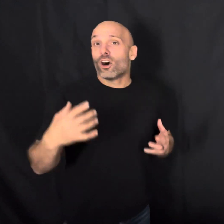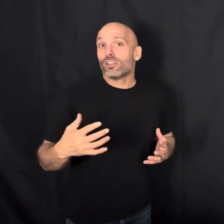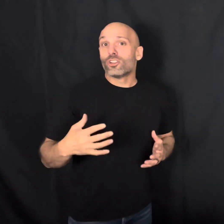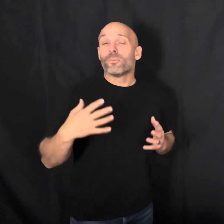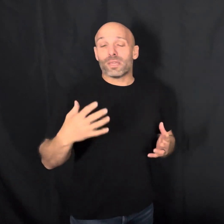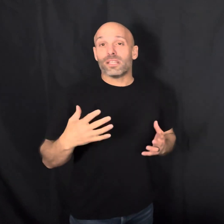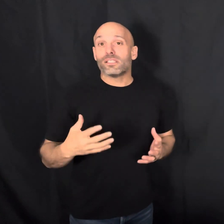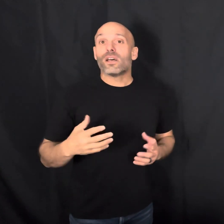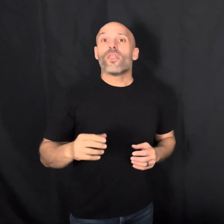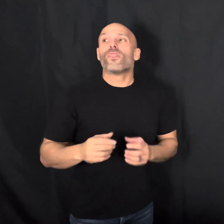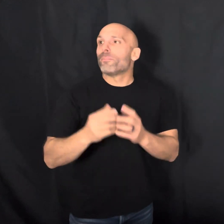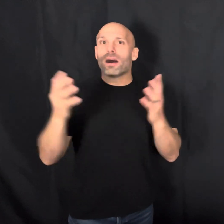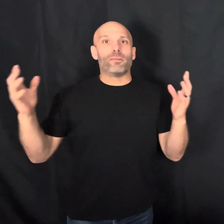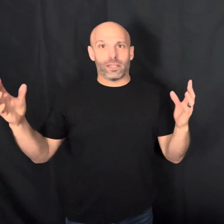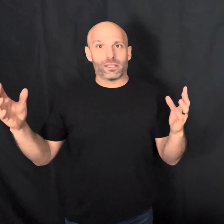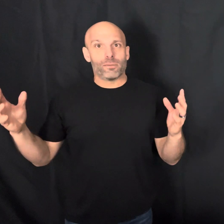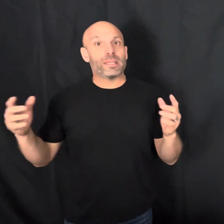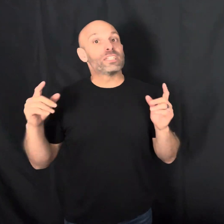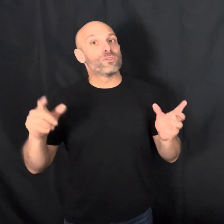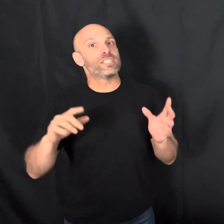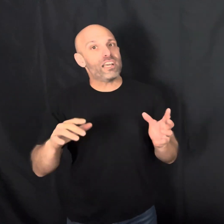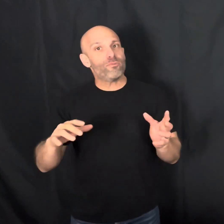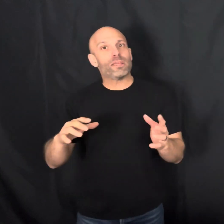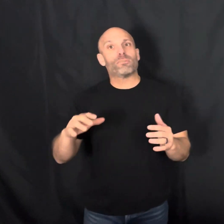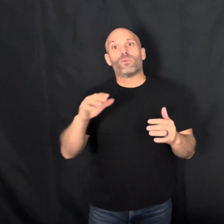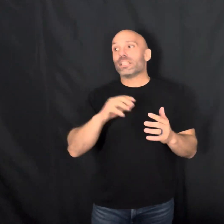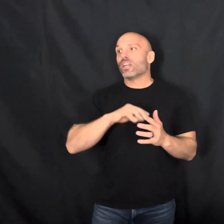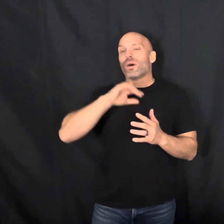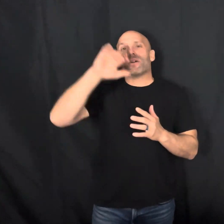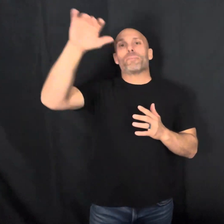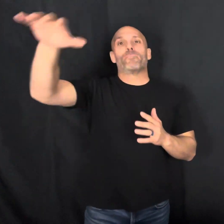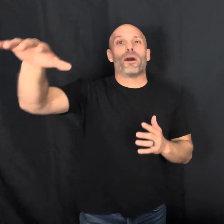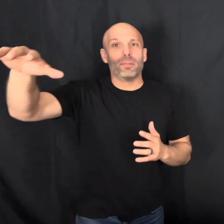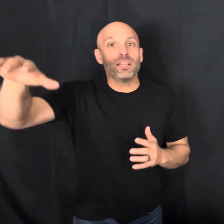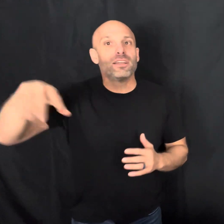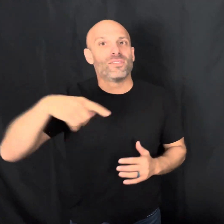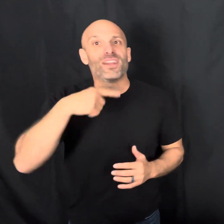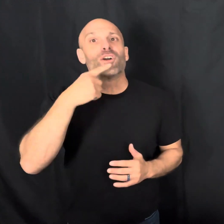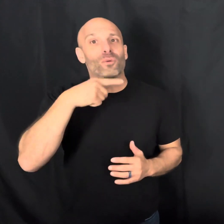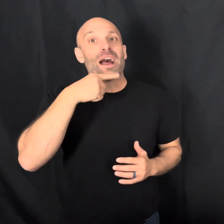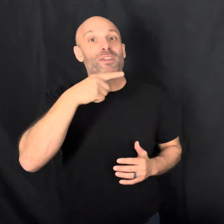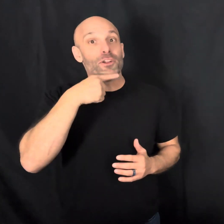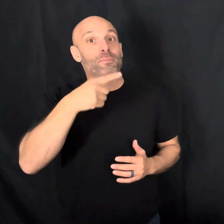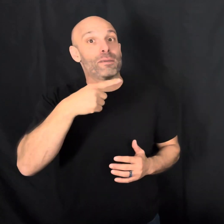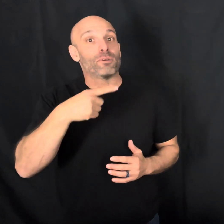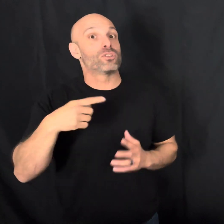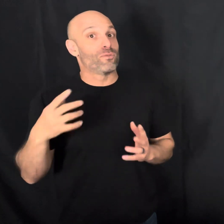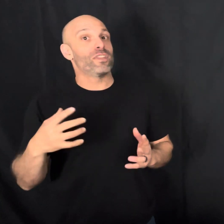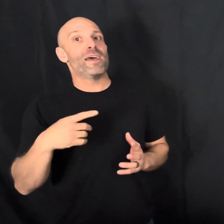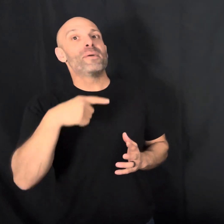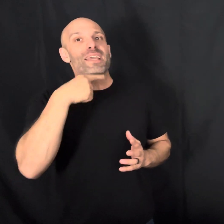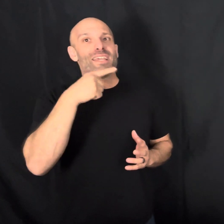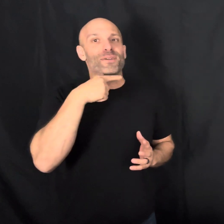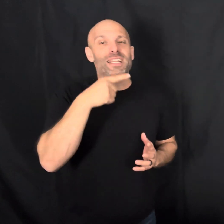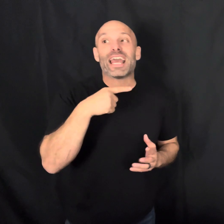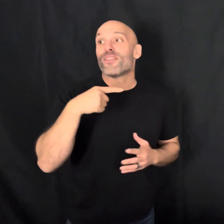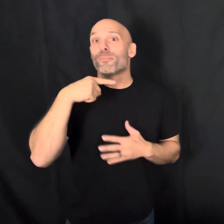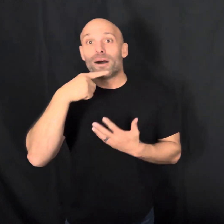also means the public, because for deaf people, when they go out in public, they're around hearing people. So for them, hearing and the